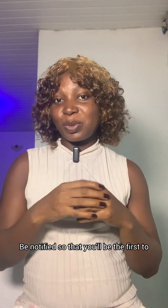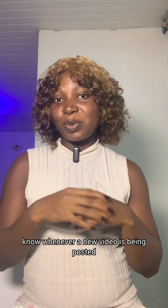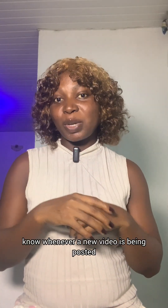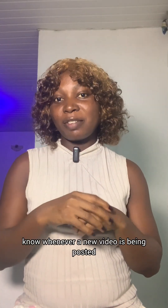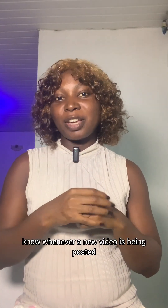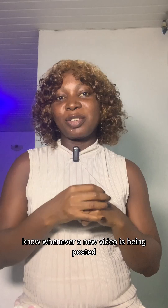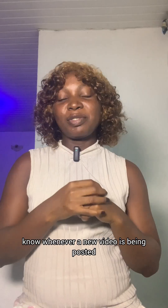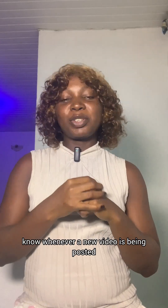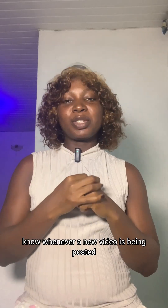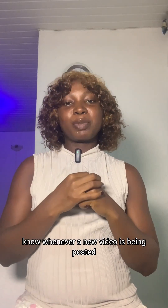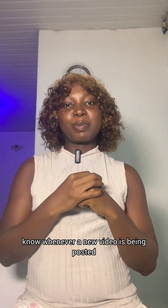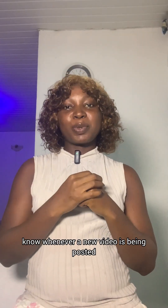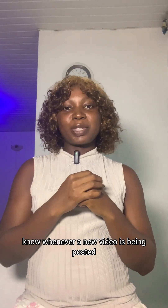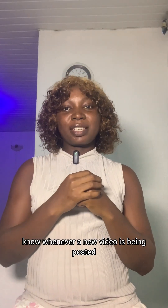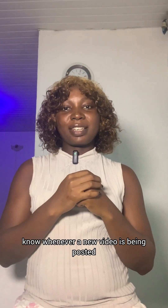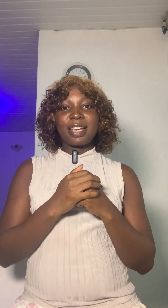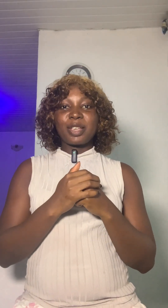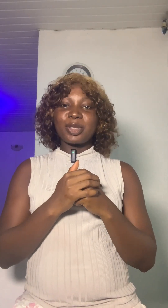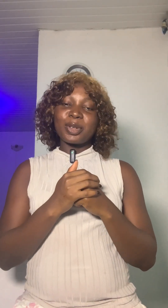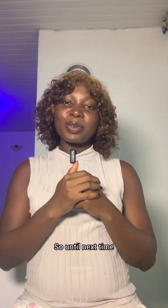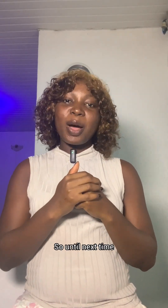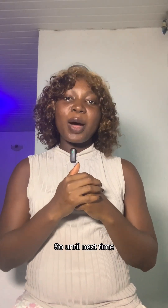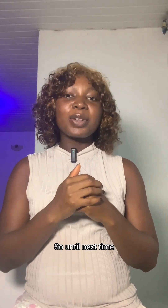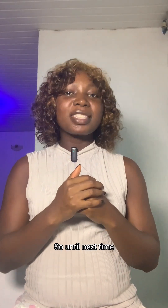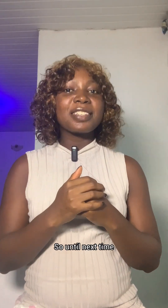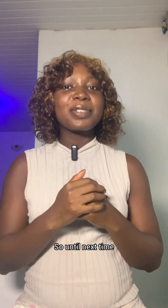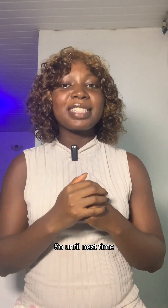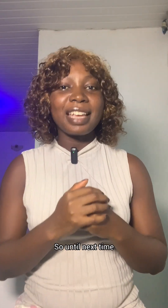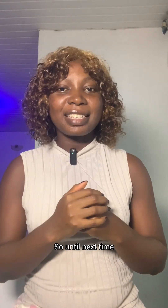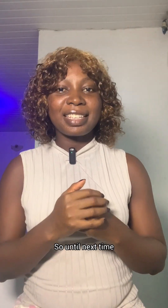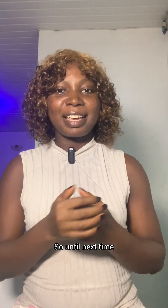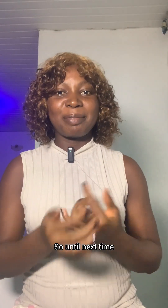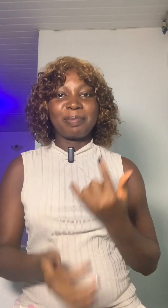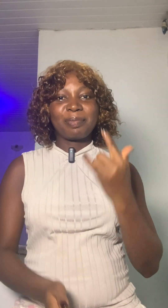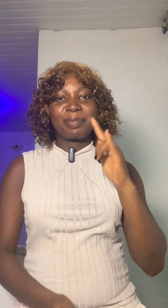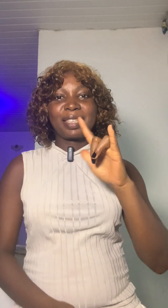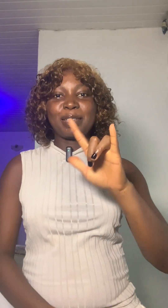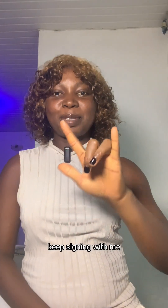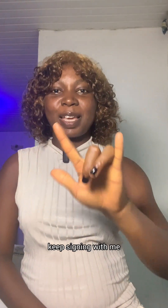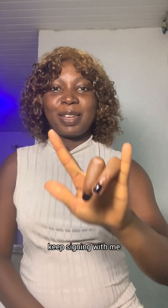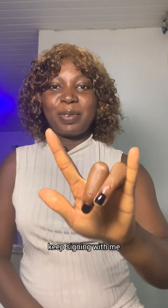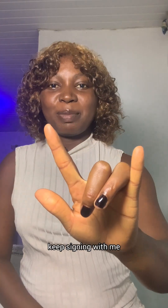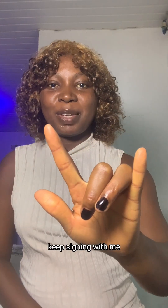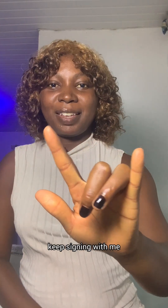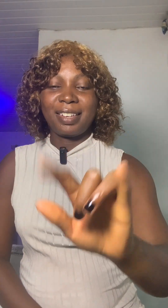know whenever a new video is being posted. So, until next time, keep signing with me.